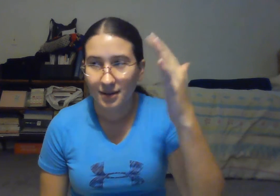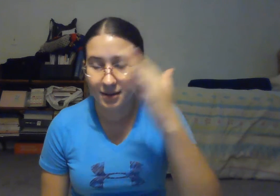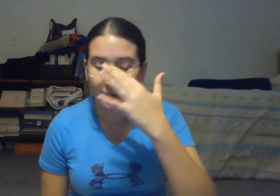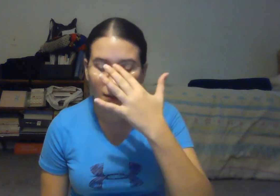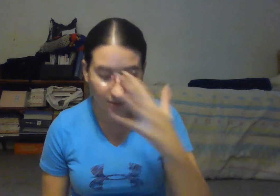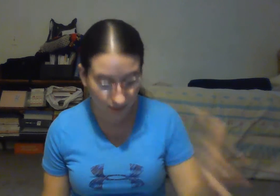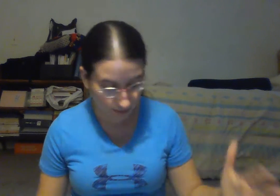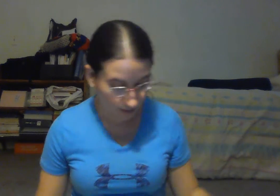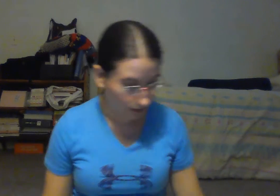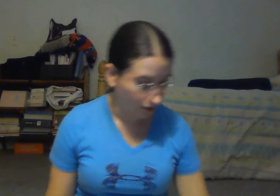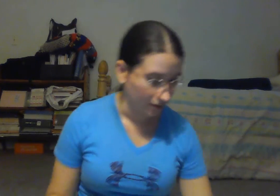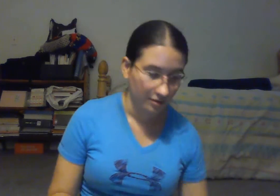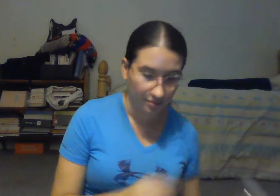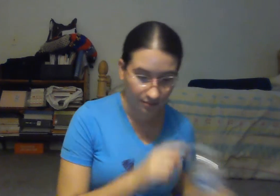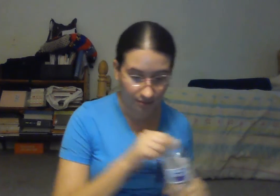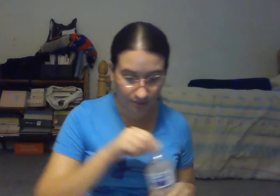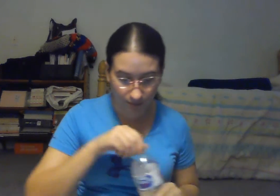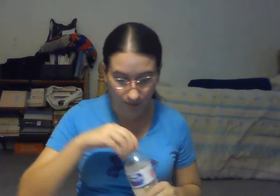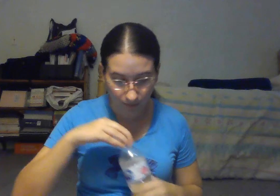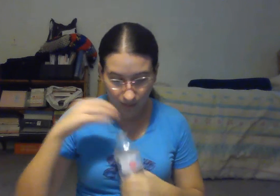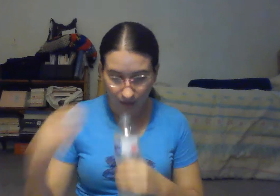Ugh. Goodness.